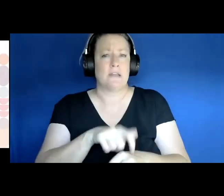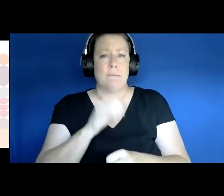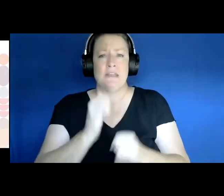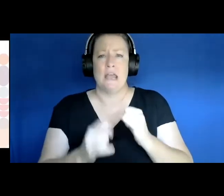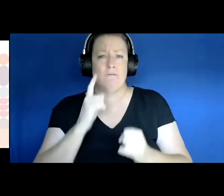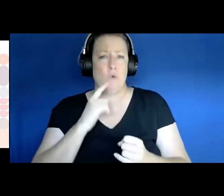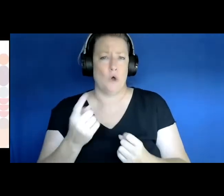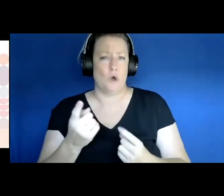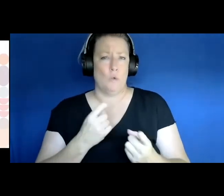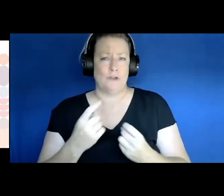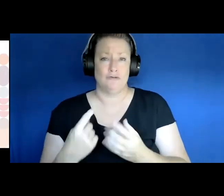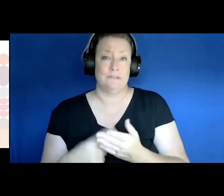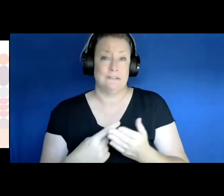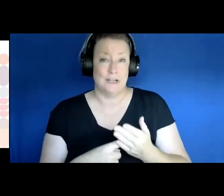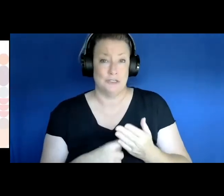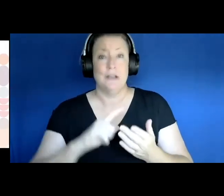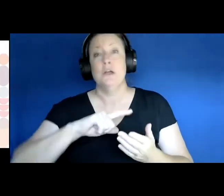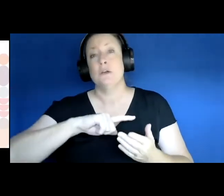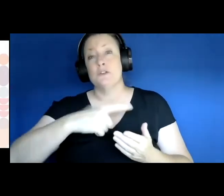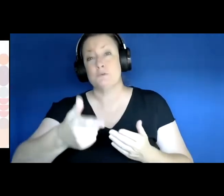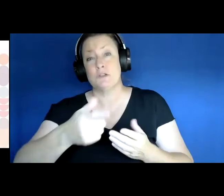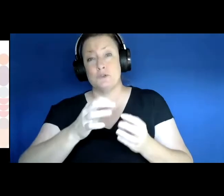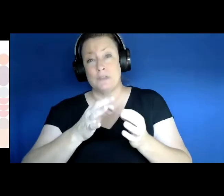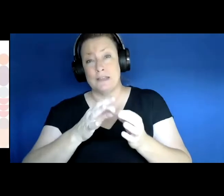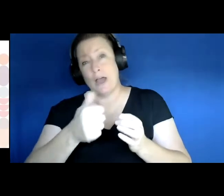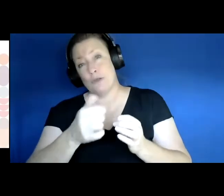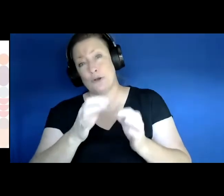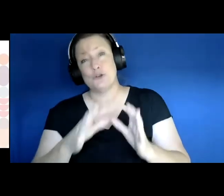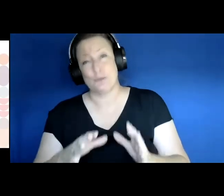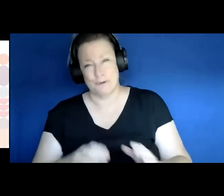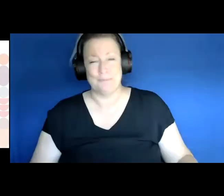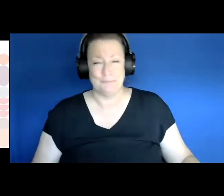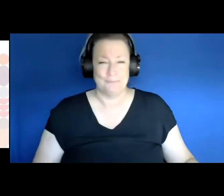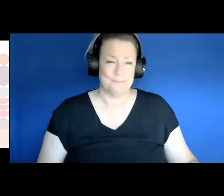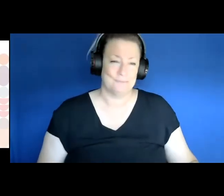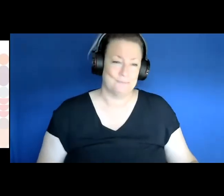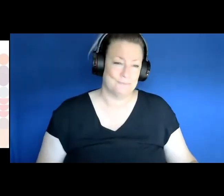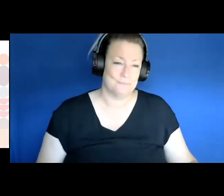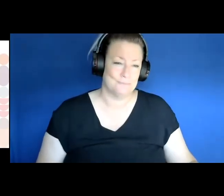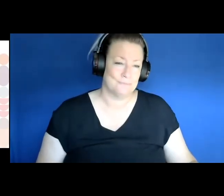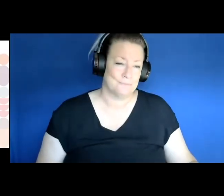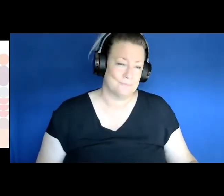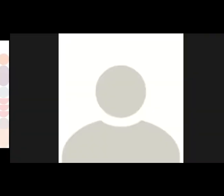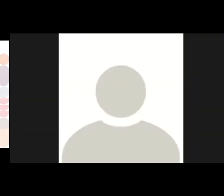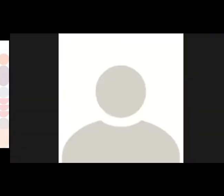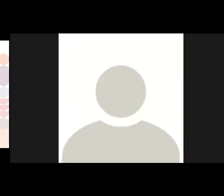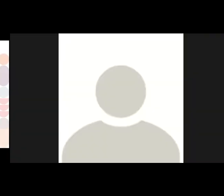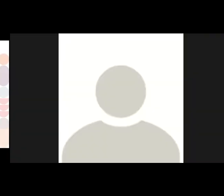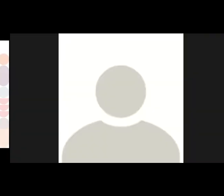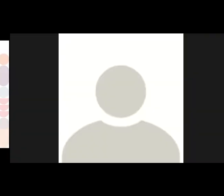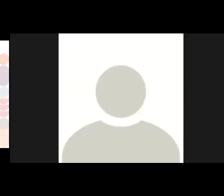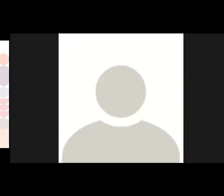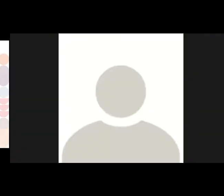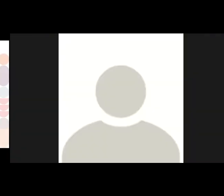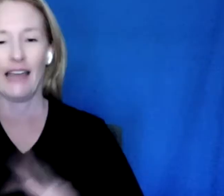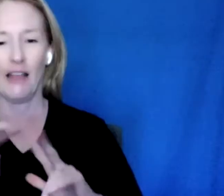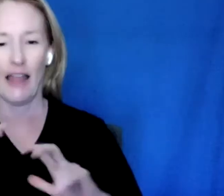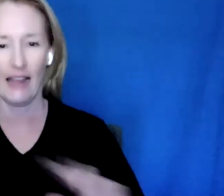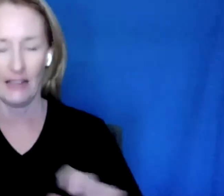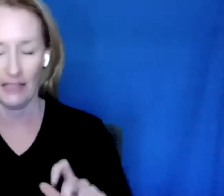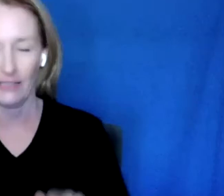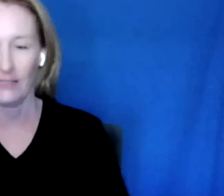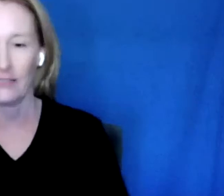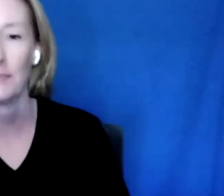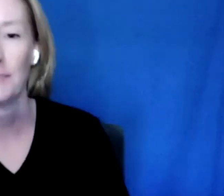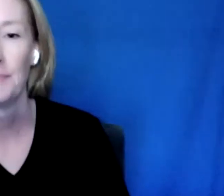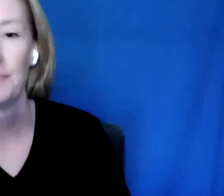discussions. So Stephanie Brennhofer is a senior data analyst in the Division of Infectious Diseases and International Health in the Department of Medicine at